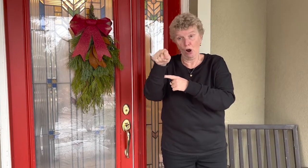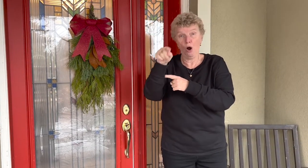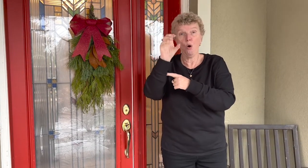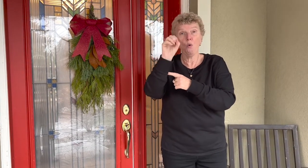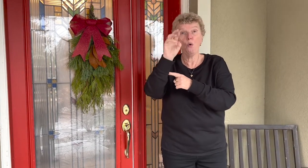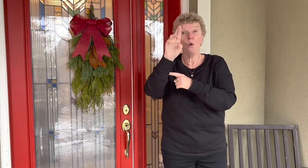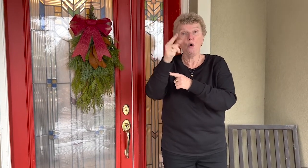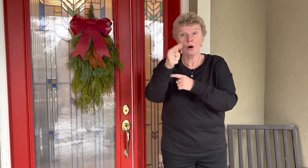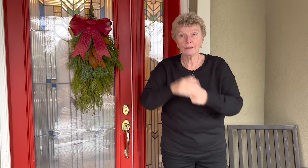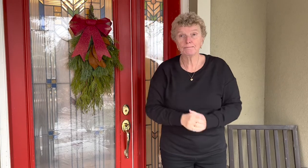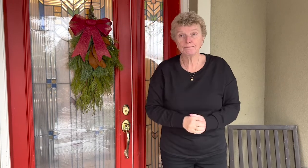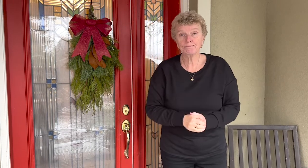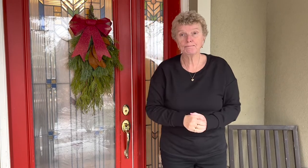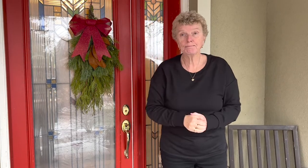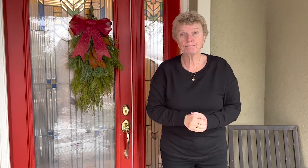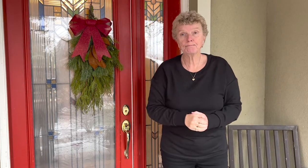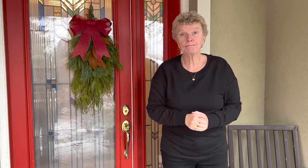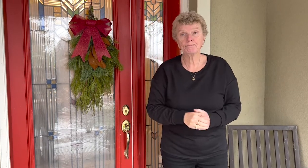info@bobrumball.org.